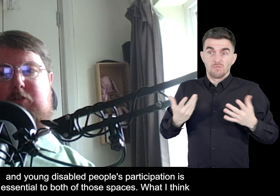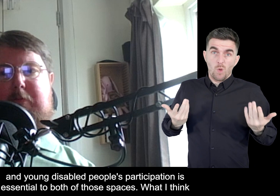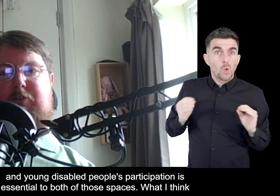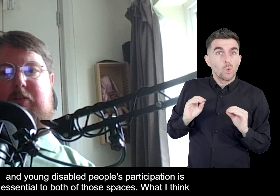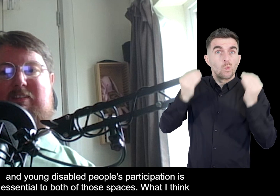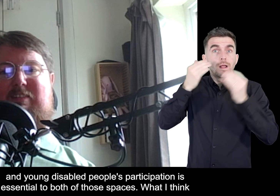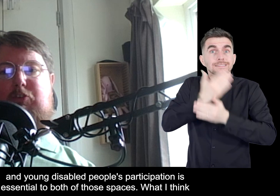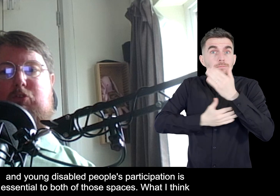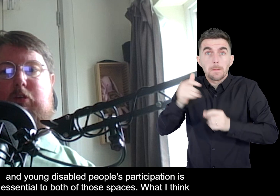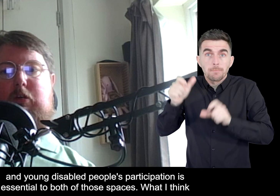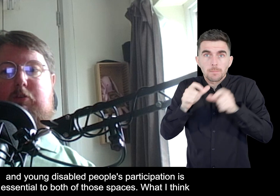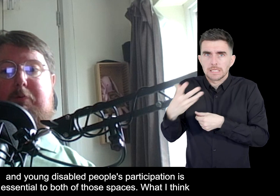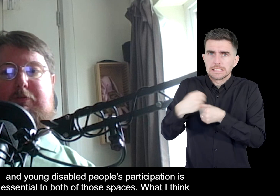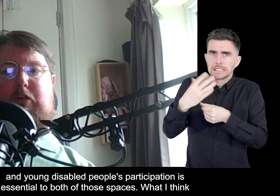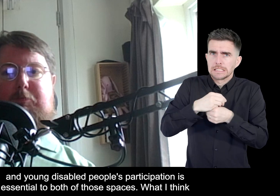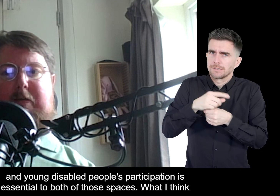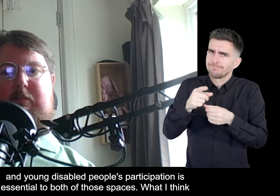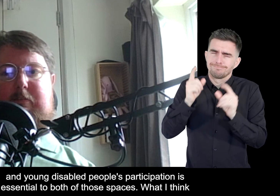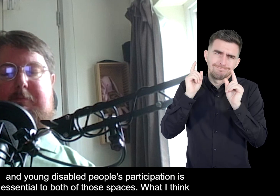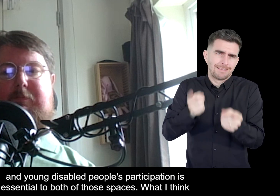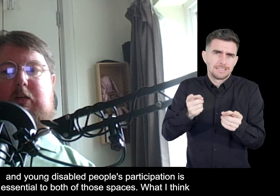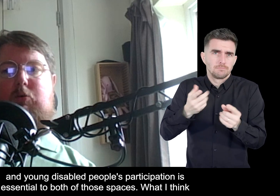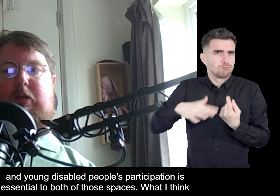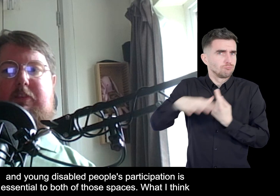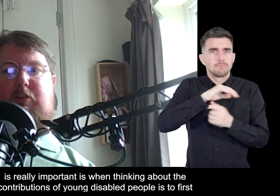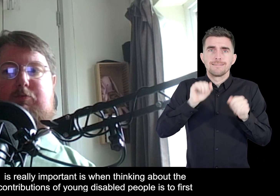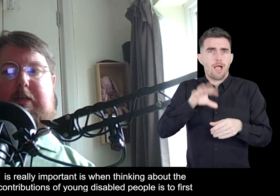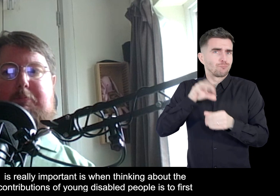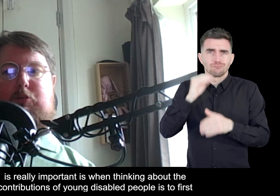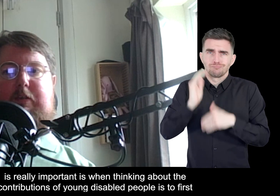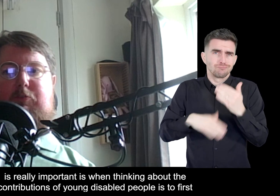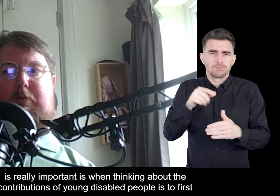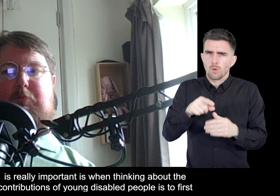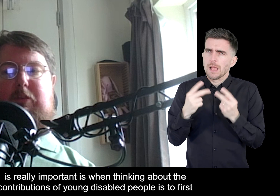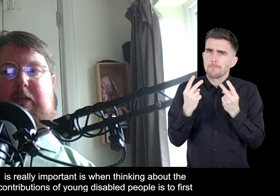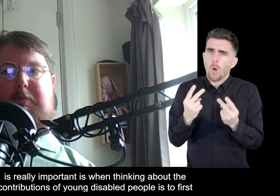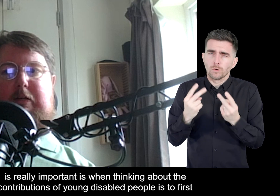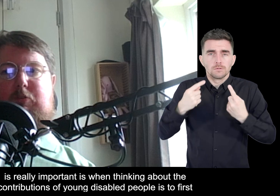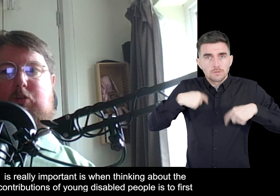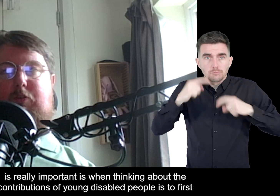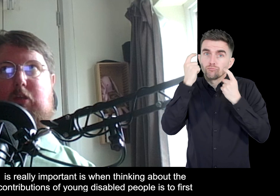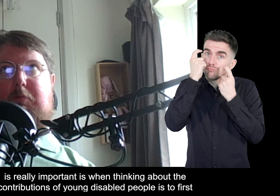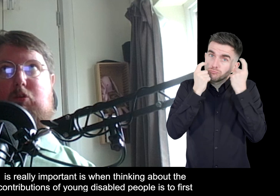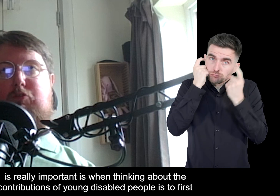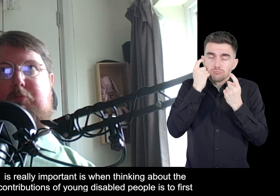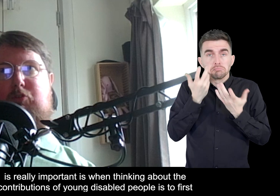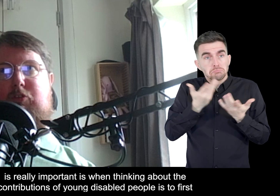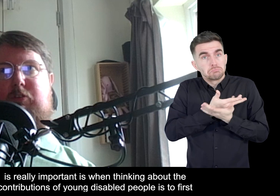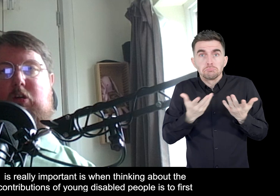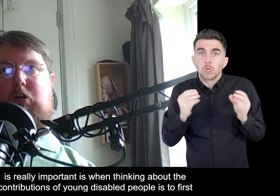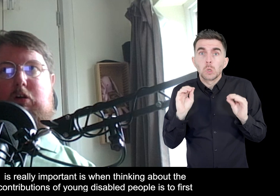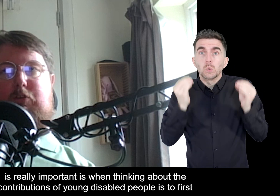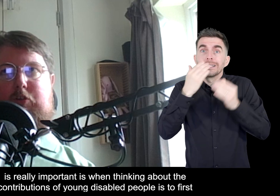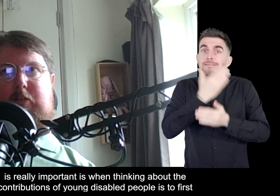people's participation is essential to both of those spaces. What I think is really important is when thinking about the